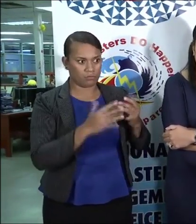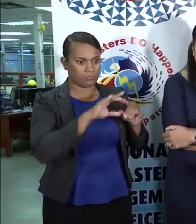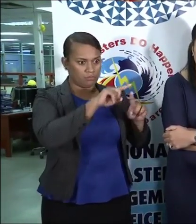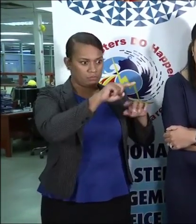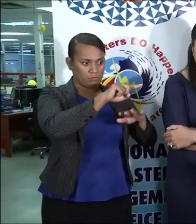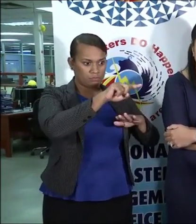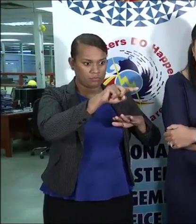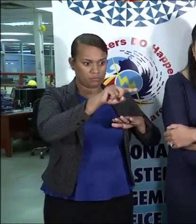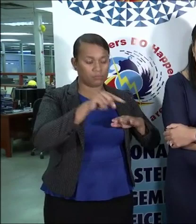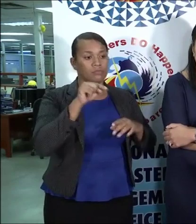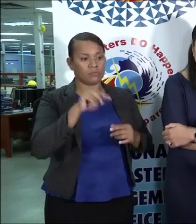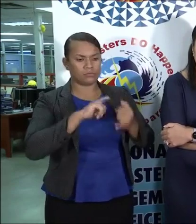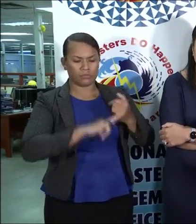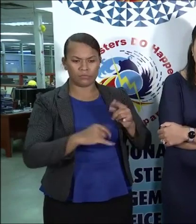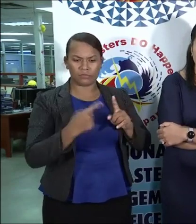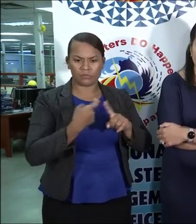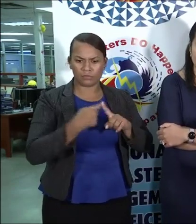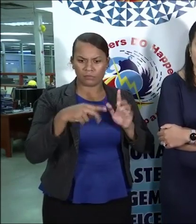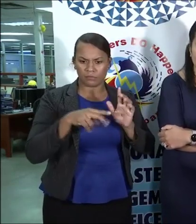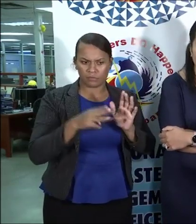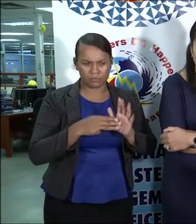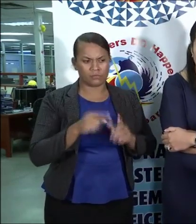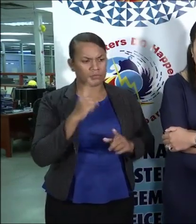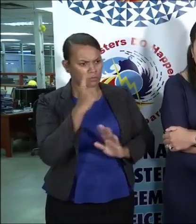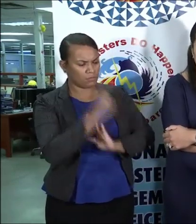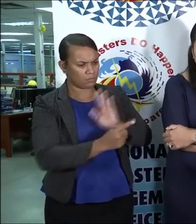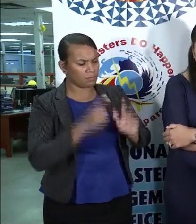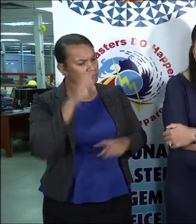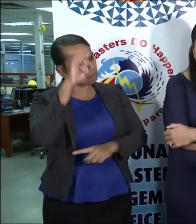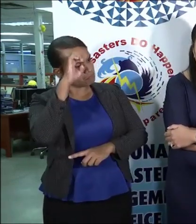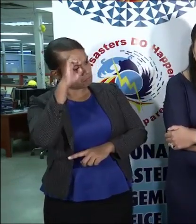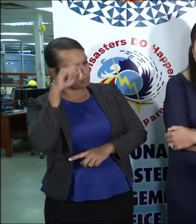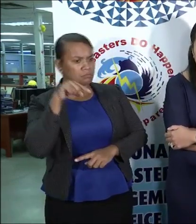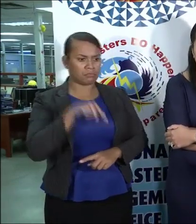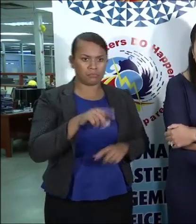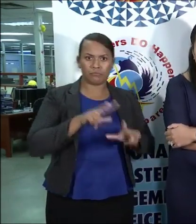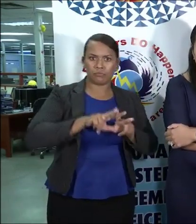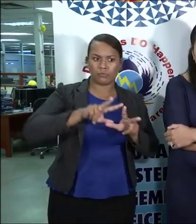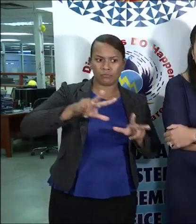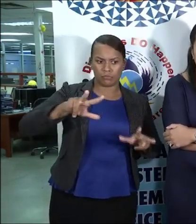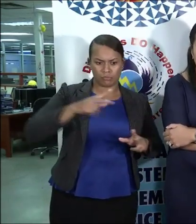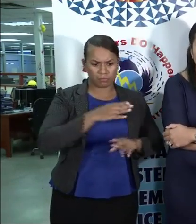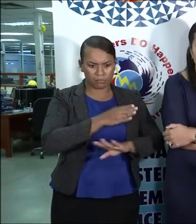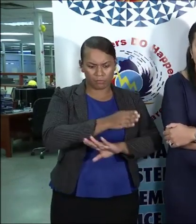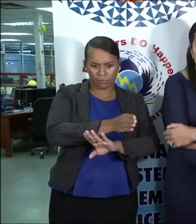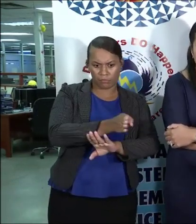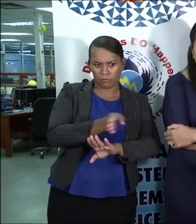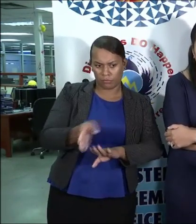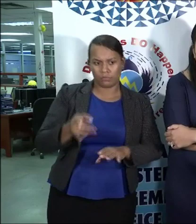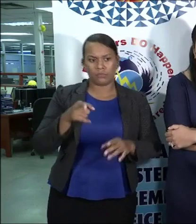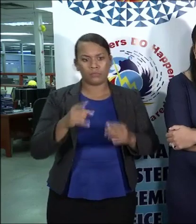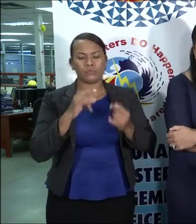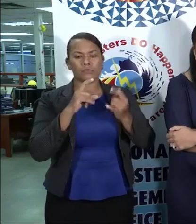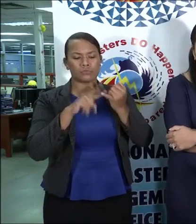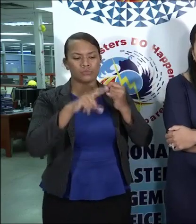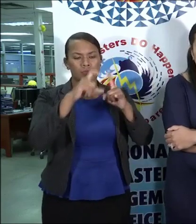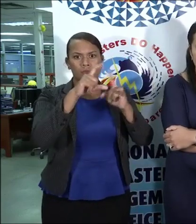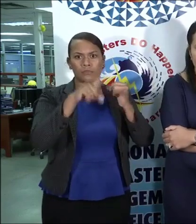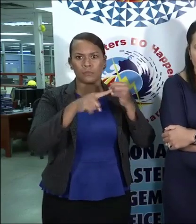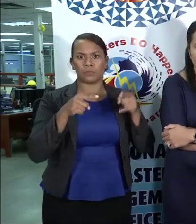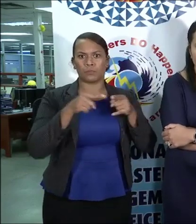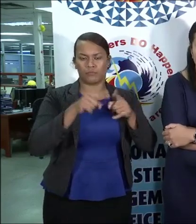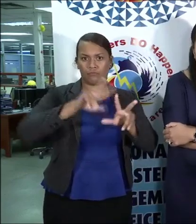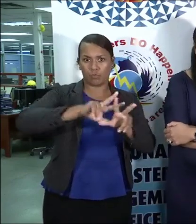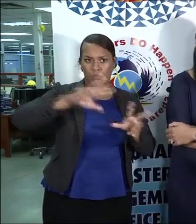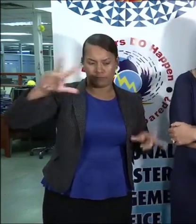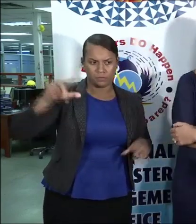kilometers per hour and is expected to make a landfall at Undu Point in the next 3 hours before it moves towards the southern